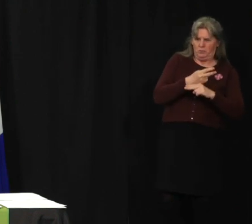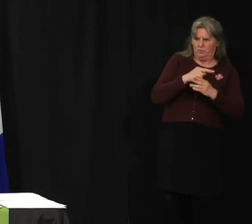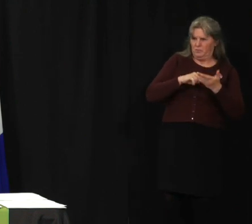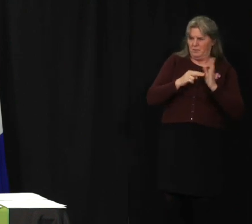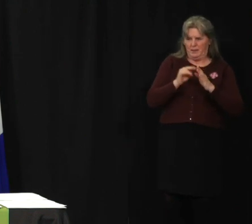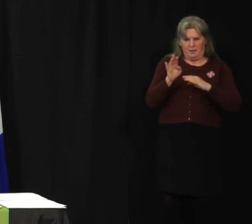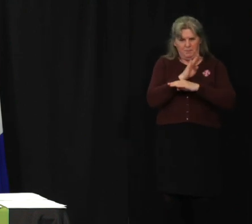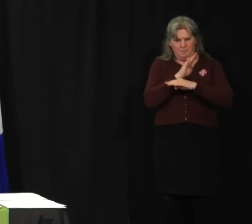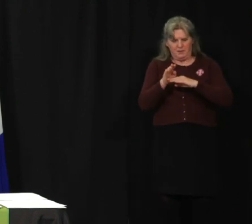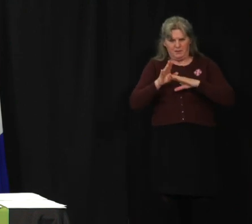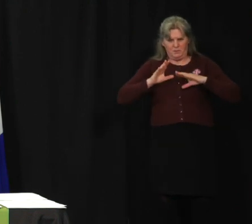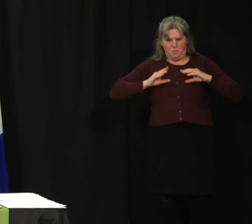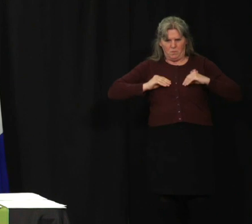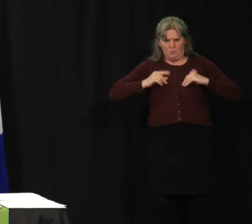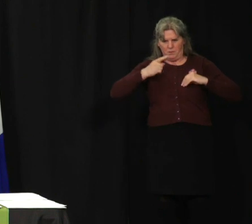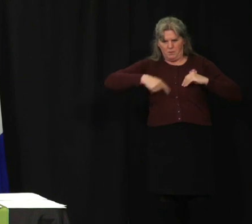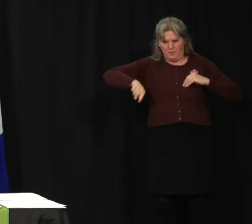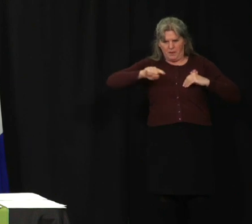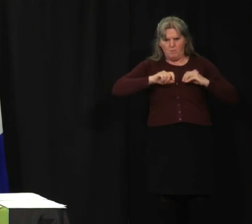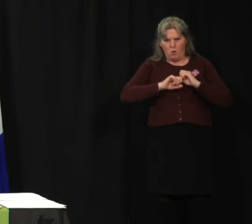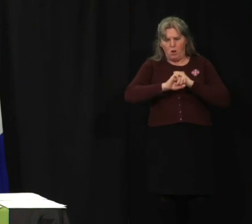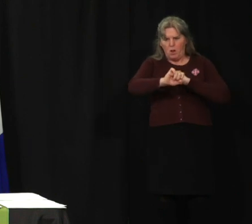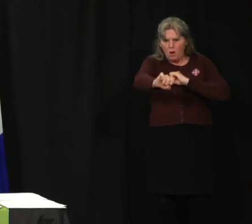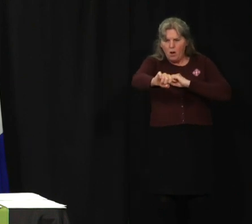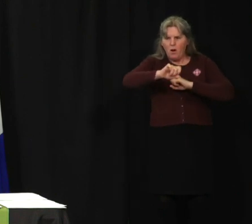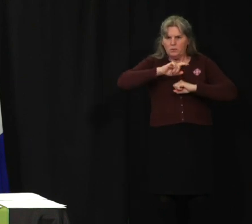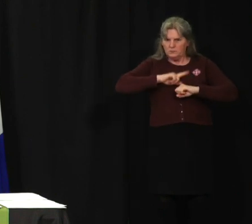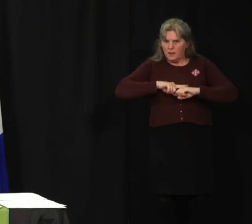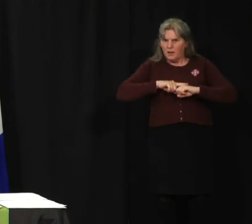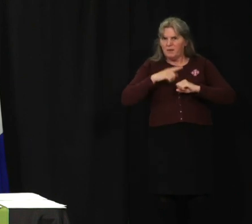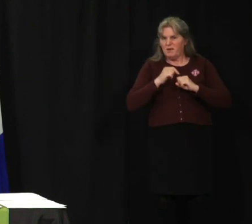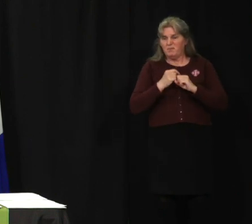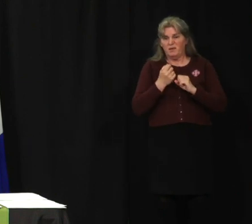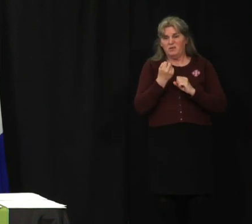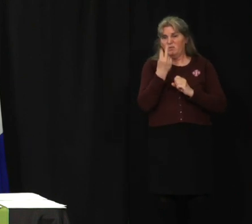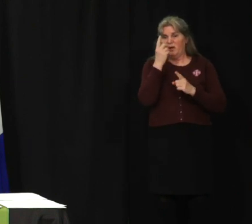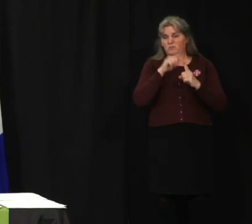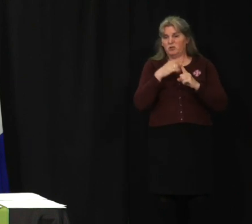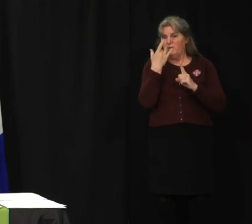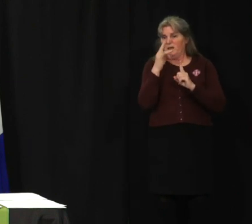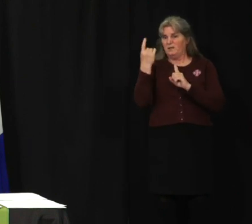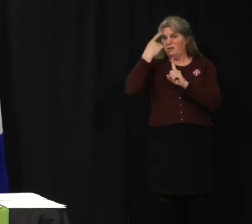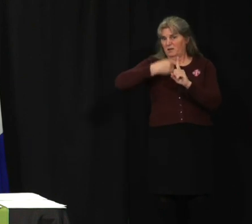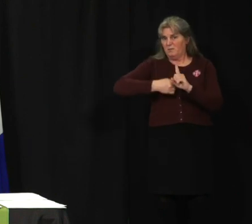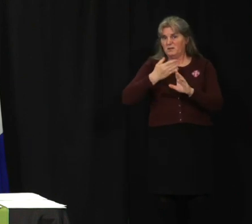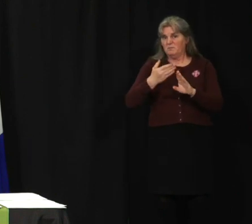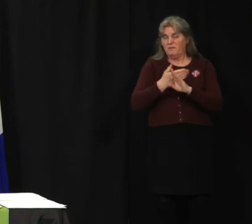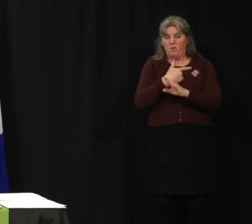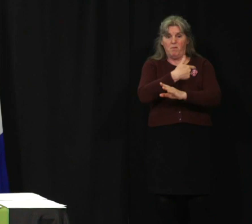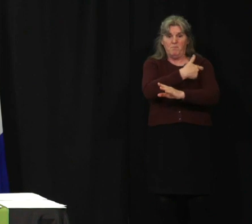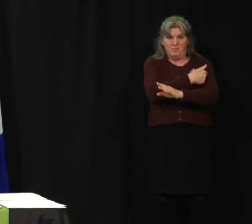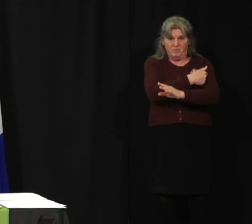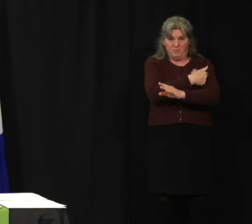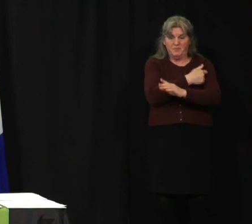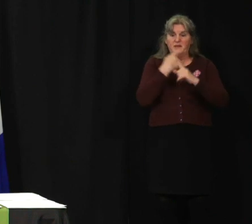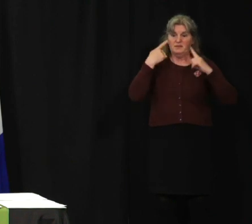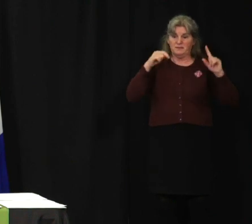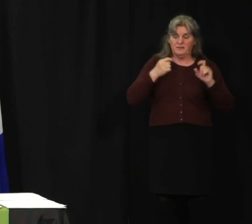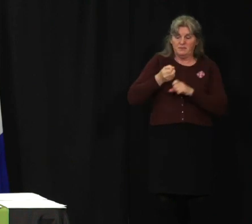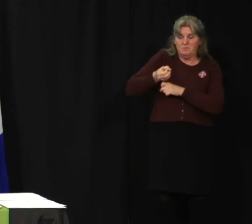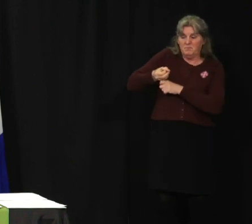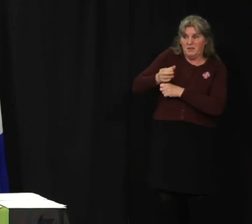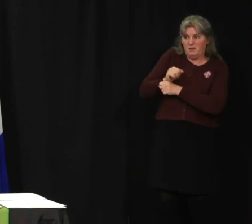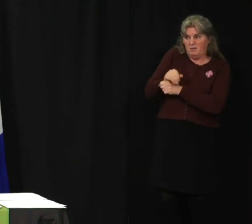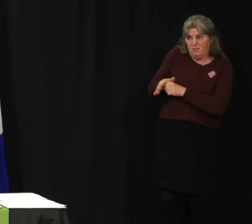business owners need to look at a longer-term lens of perhaps 12 to 18 months until a vaccine is available when they're working on